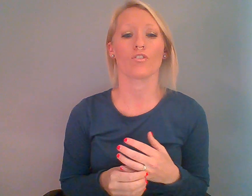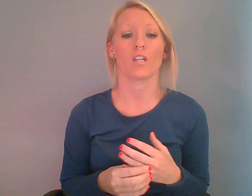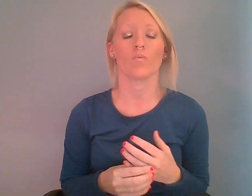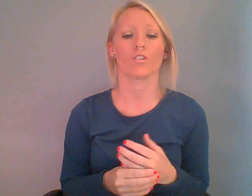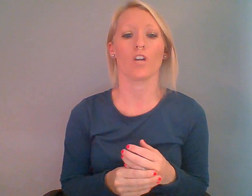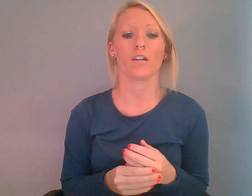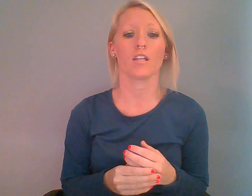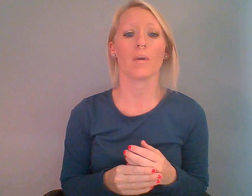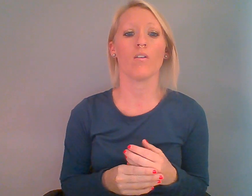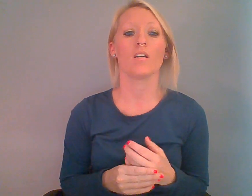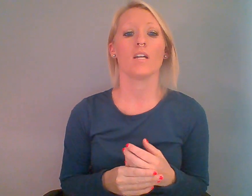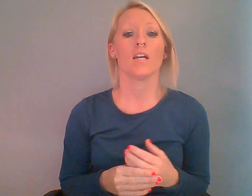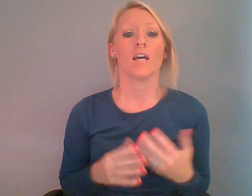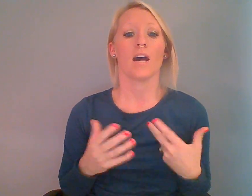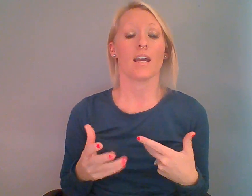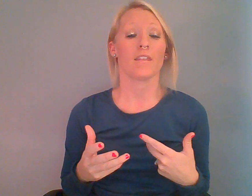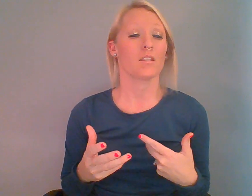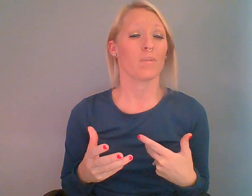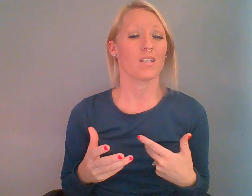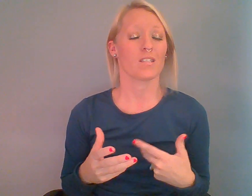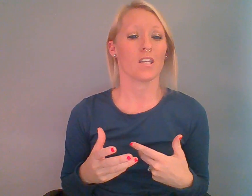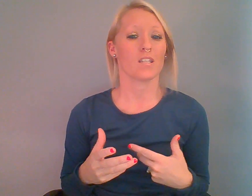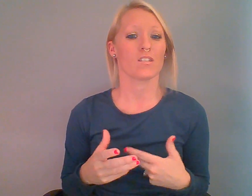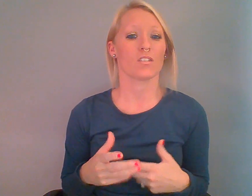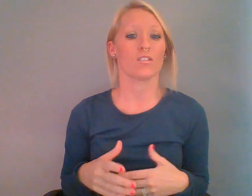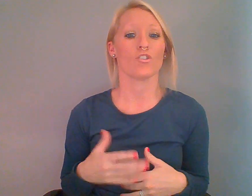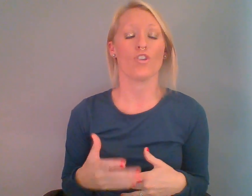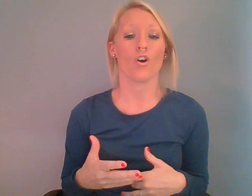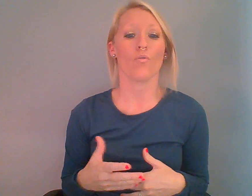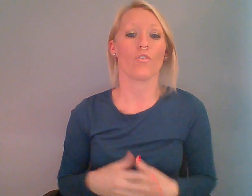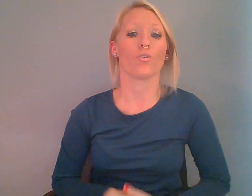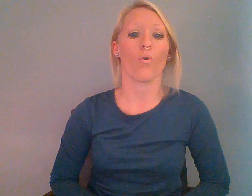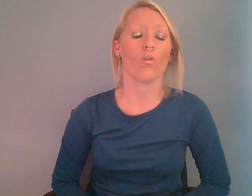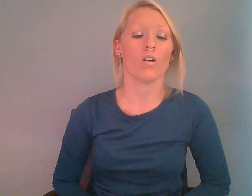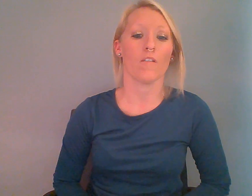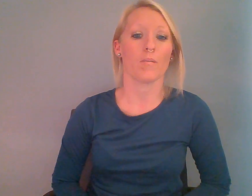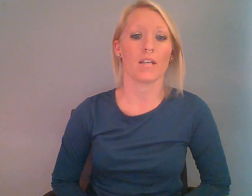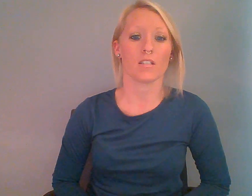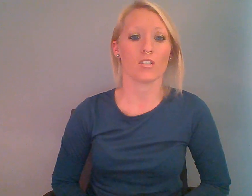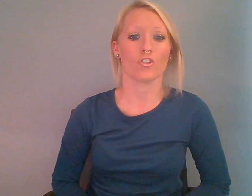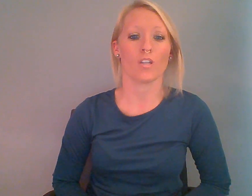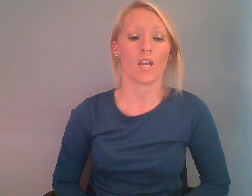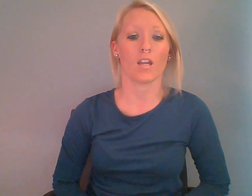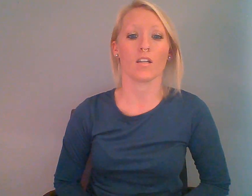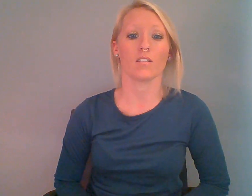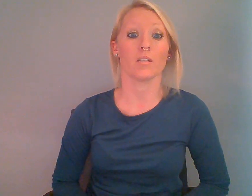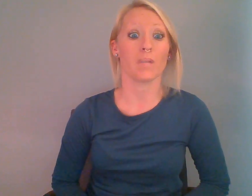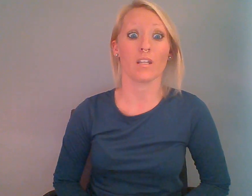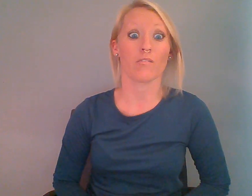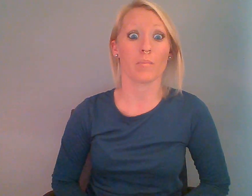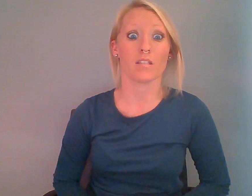understand what they're talking about. And I think the biggest thing is to know the goal of the message and the meaning of the